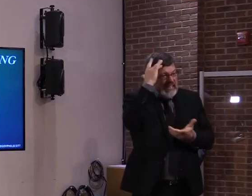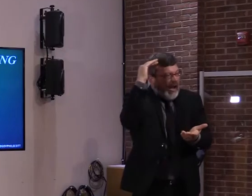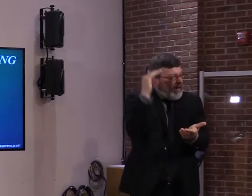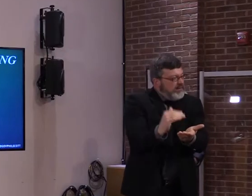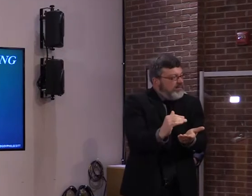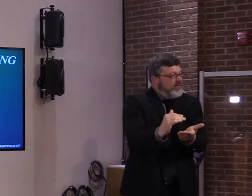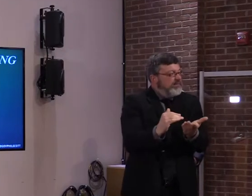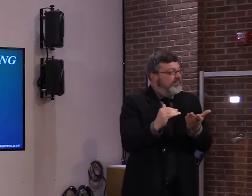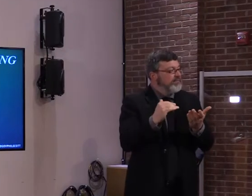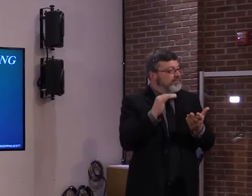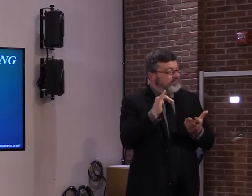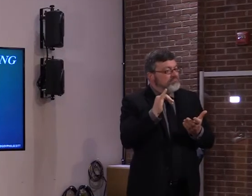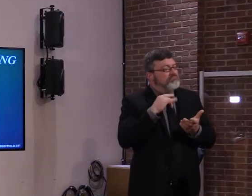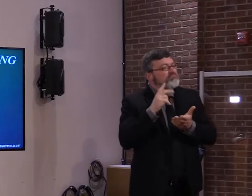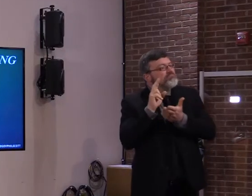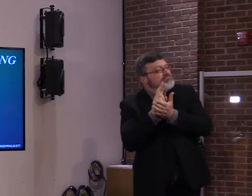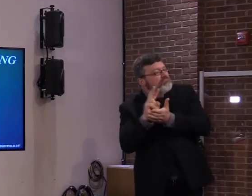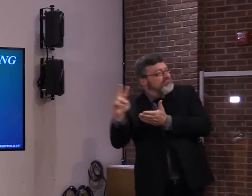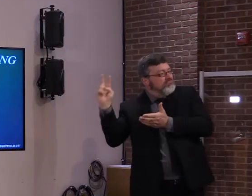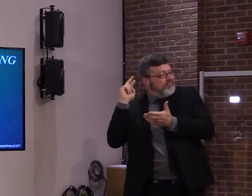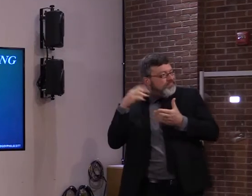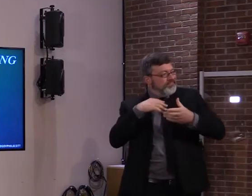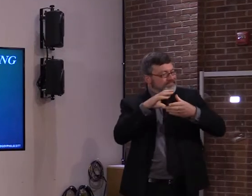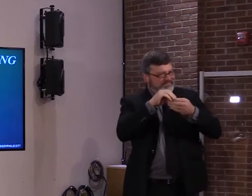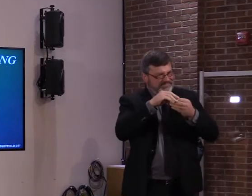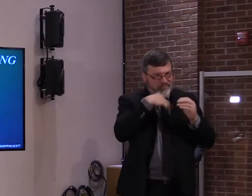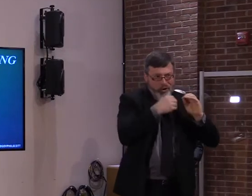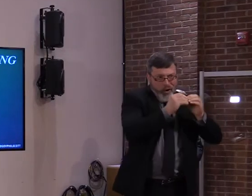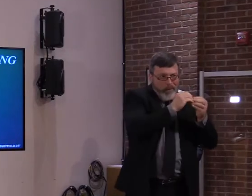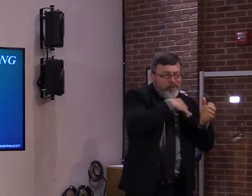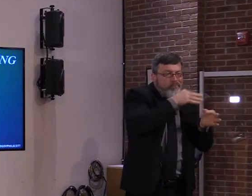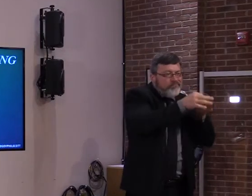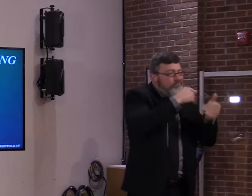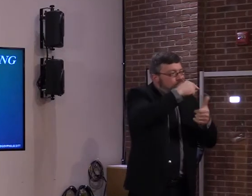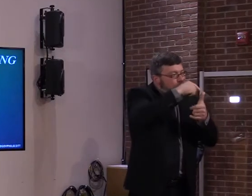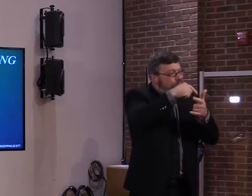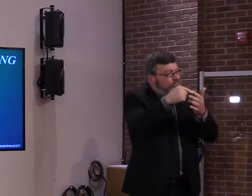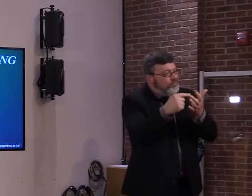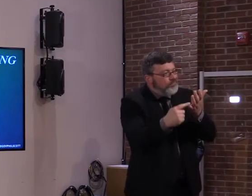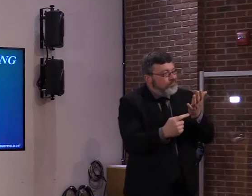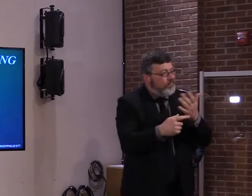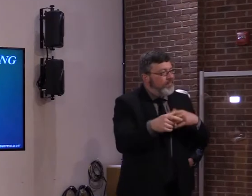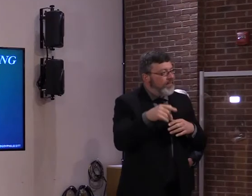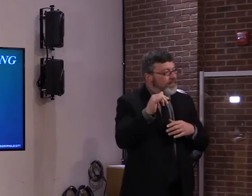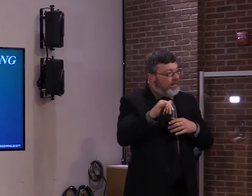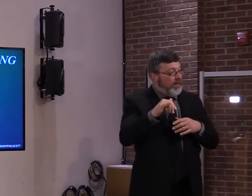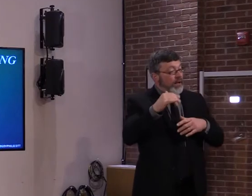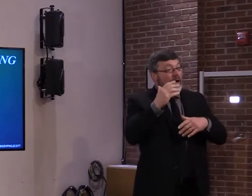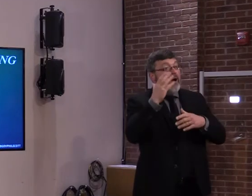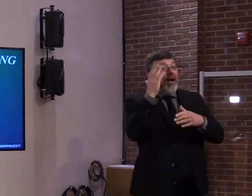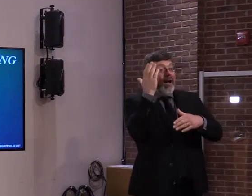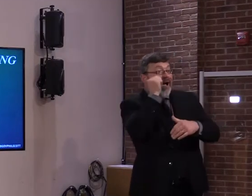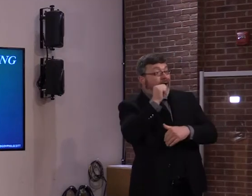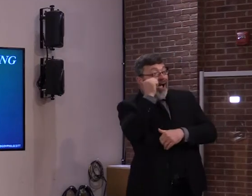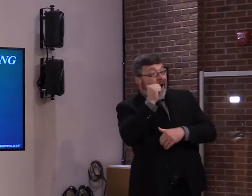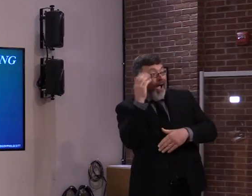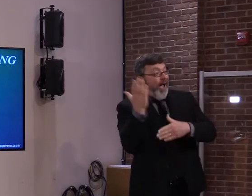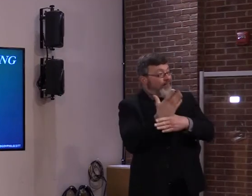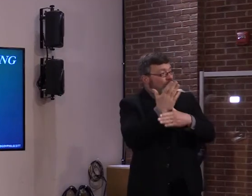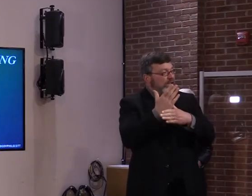briefings. Current numbers tell us why. Average of 3 cases per day,